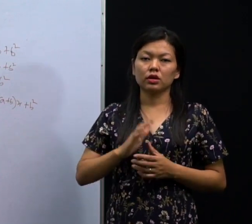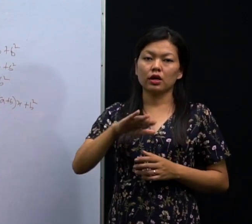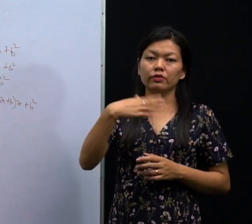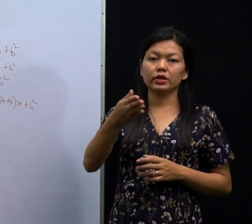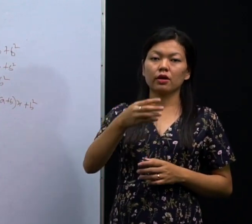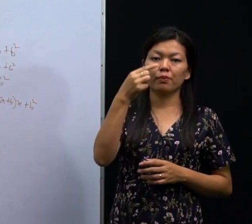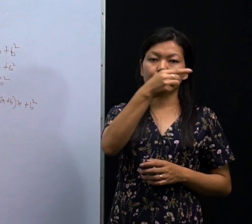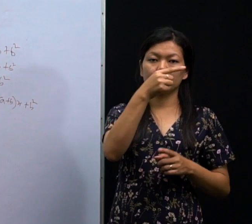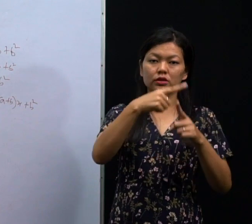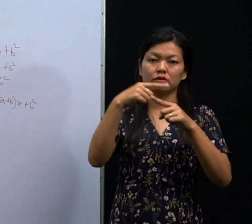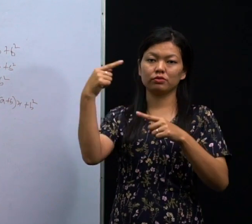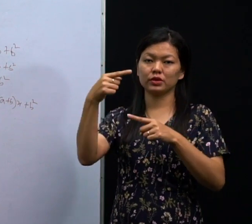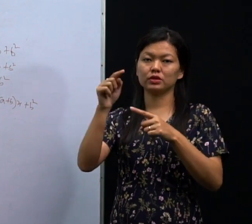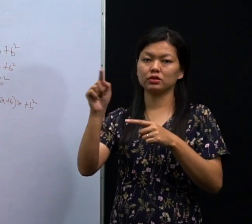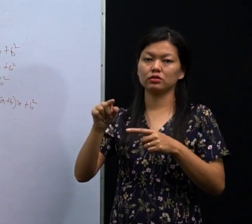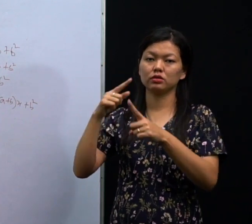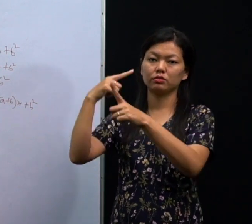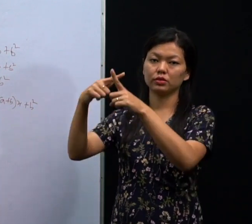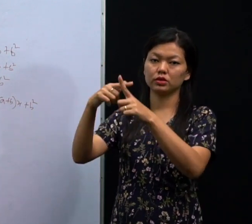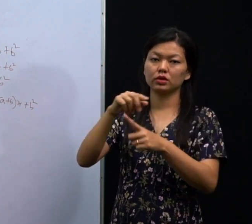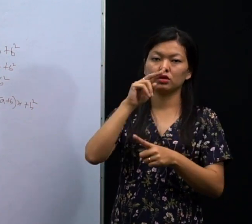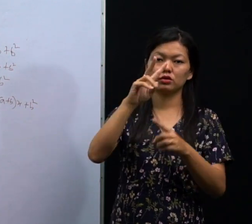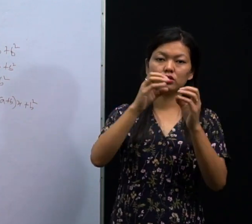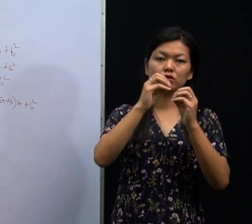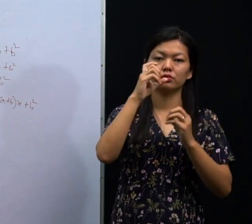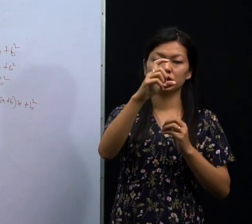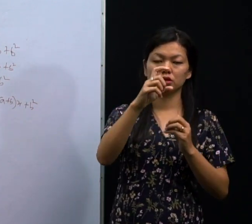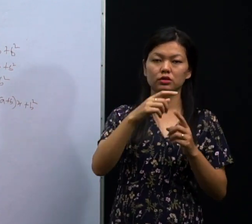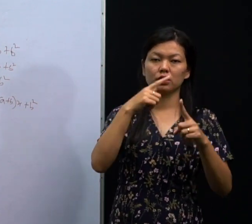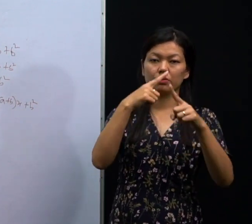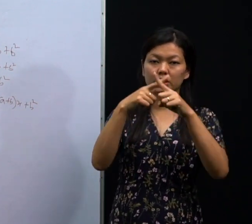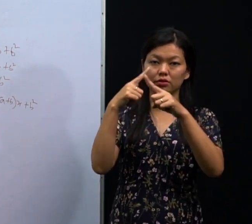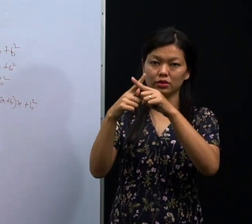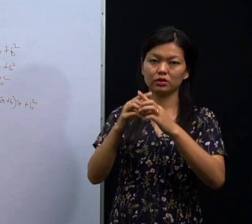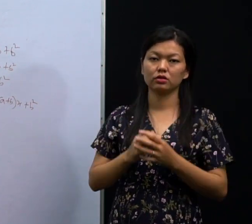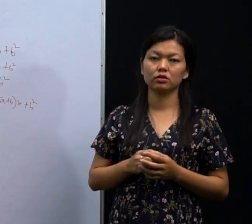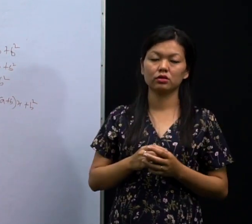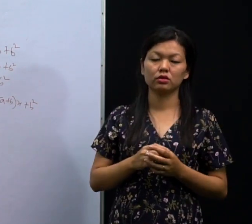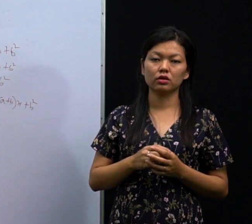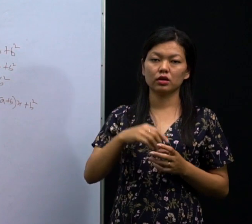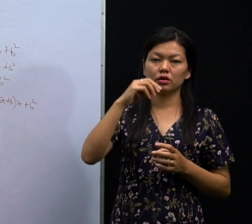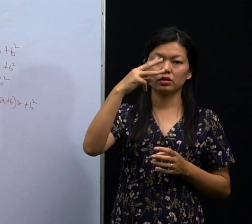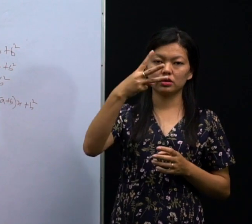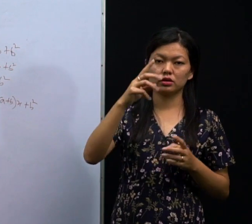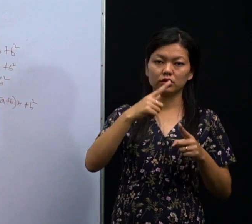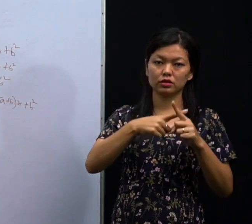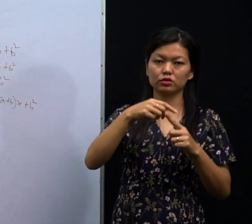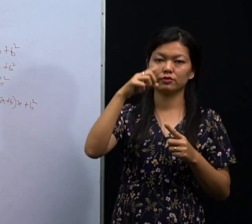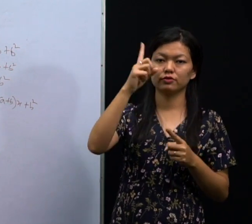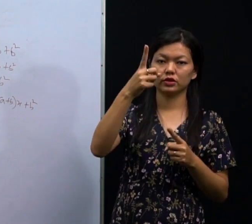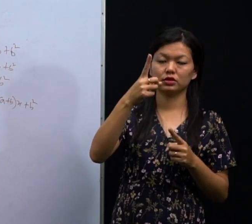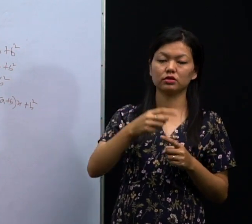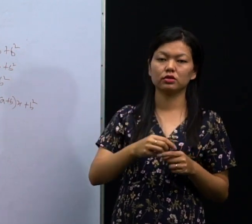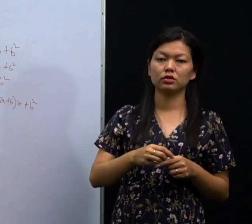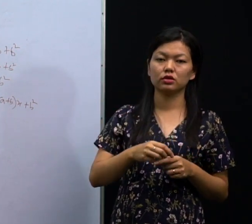Then minus into minus plus 2BC because we are multiplying these two. And third into first. Minus plus minus